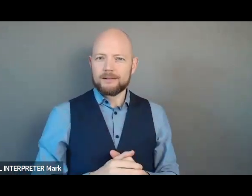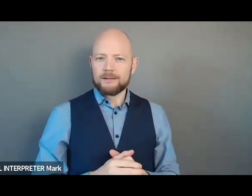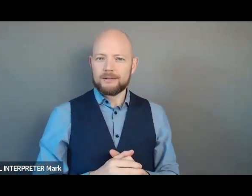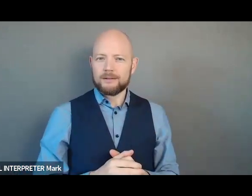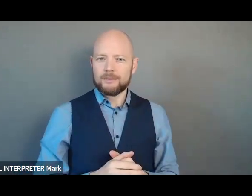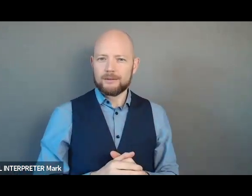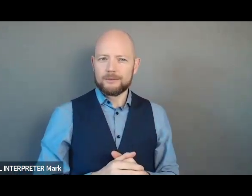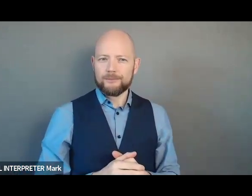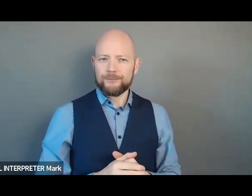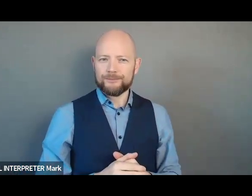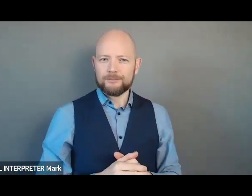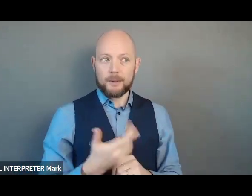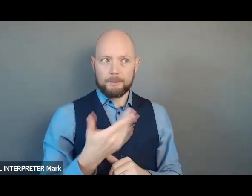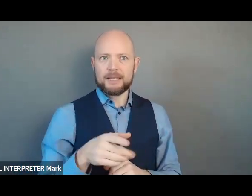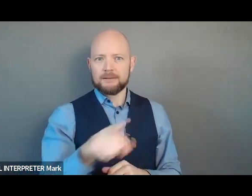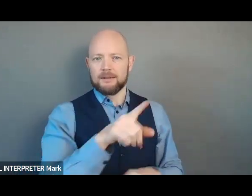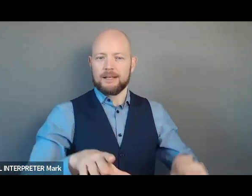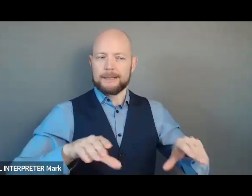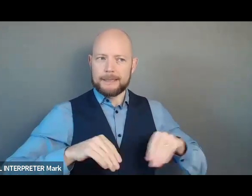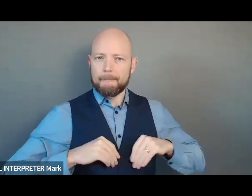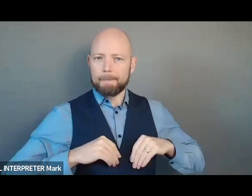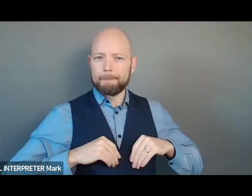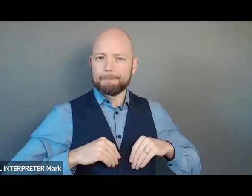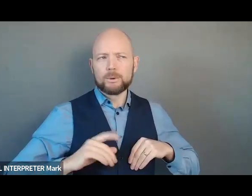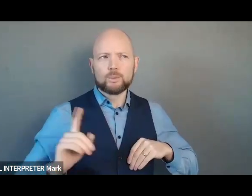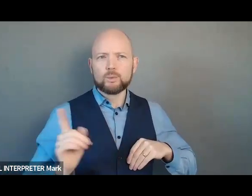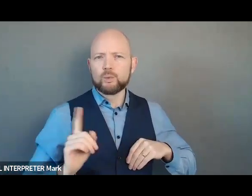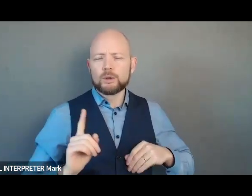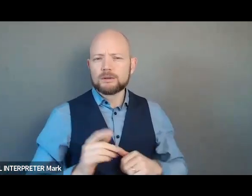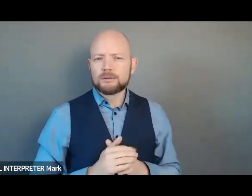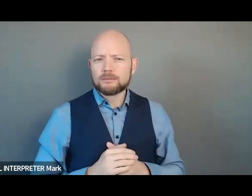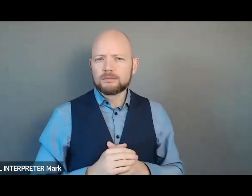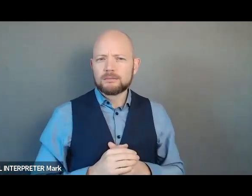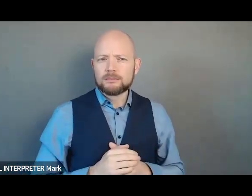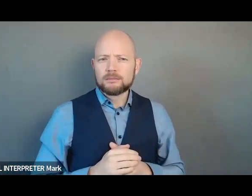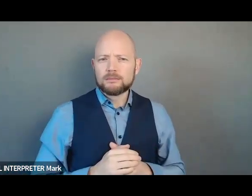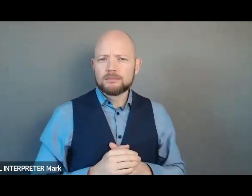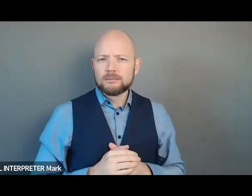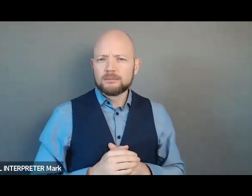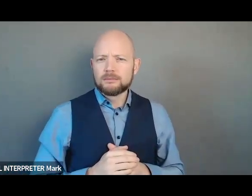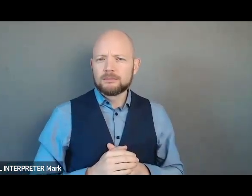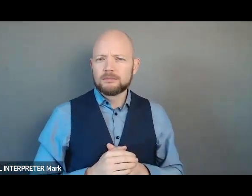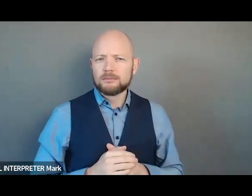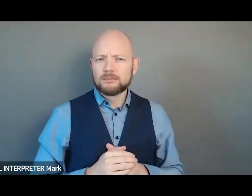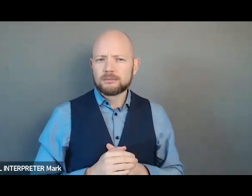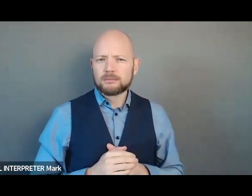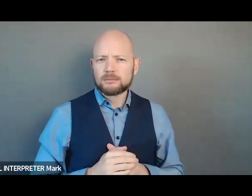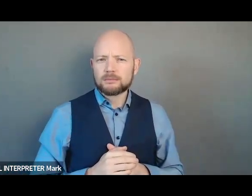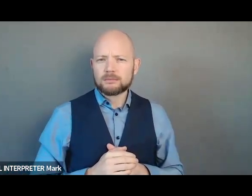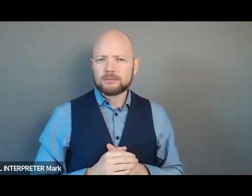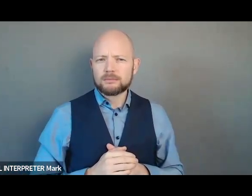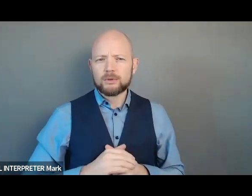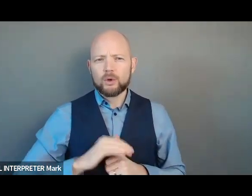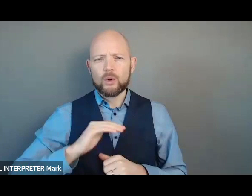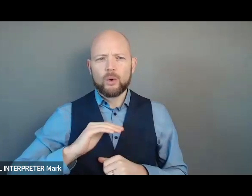accepted. It's a 3-star journal article. And one of the things we've said that all of these things are good. They are soft,